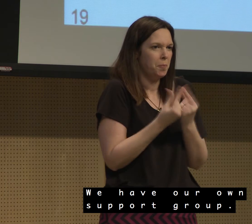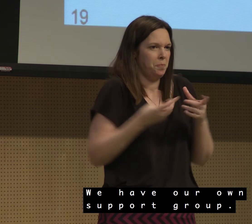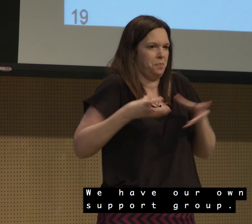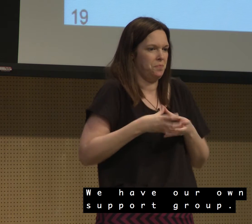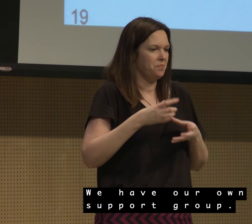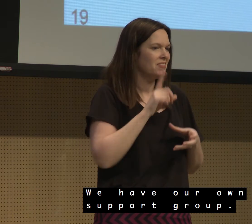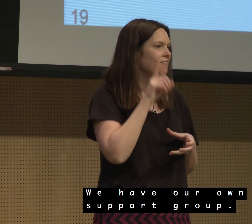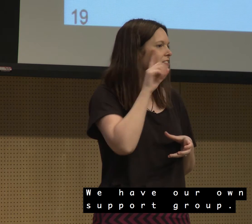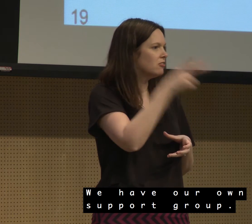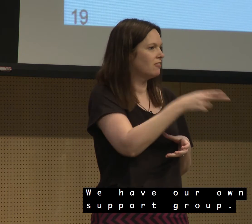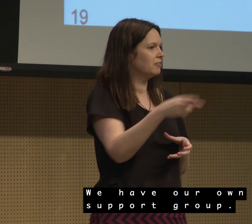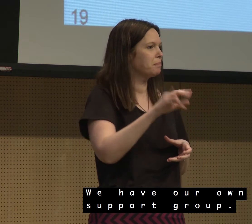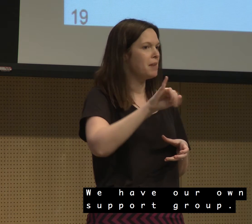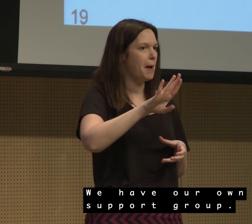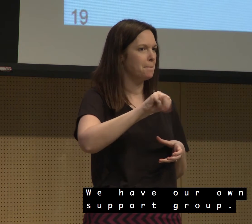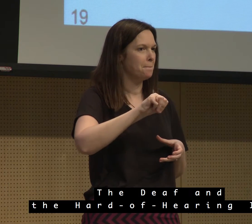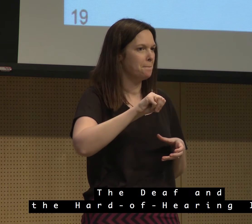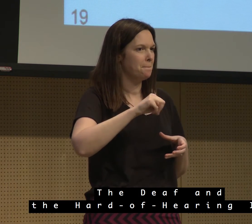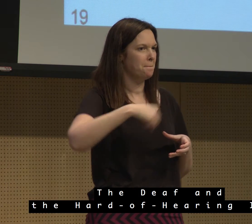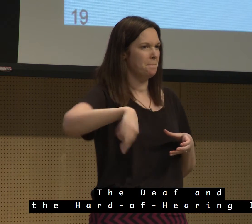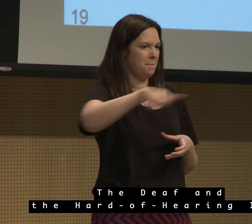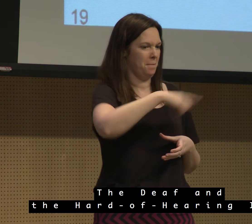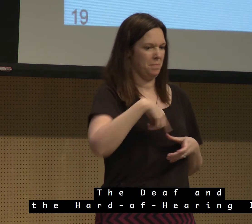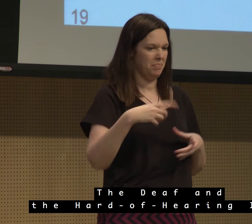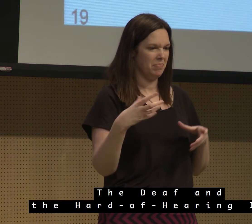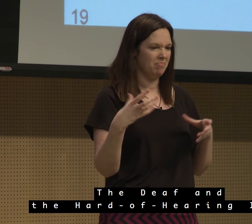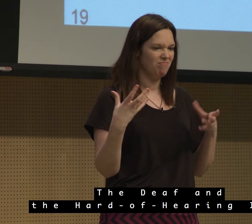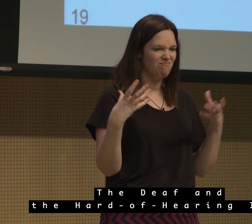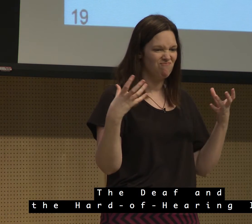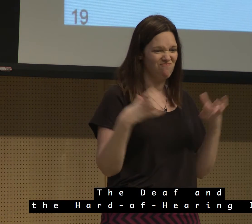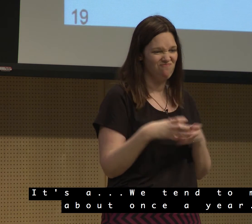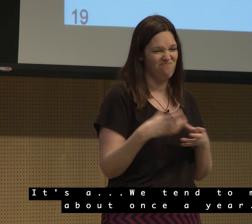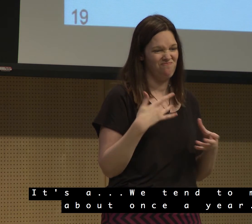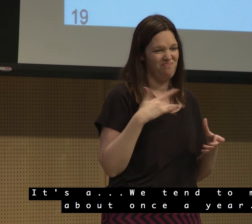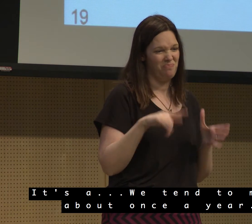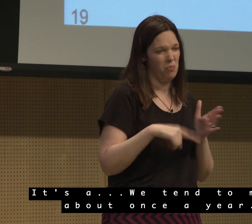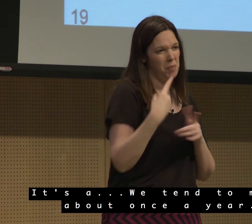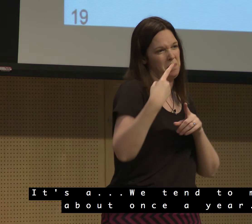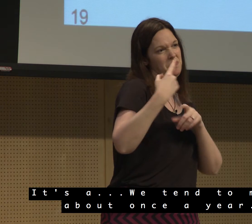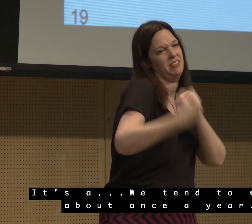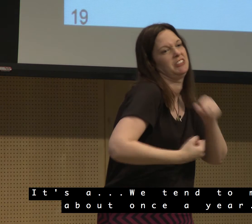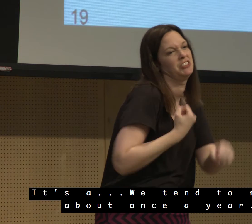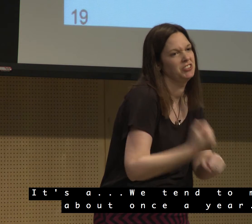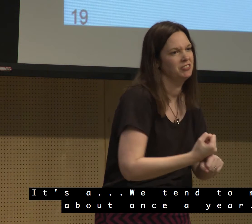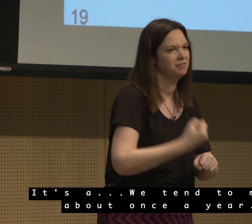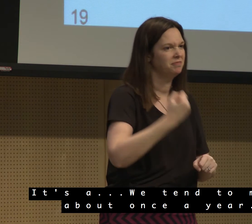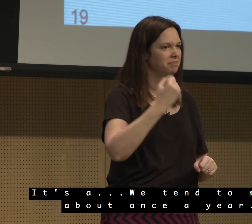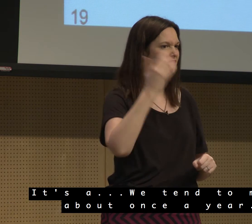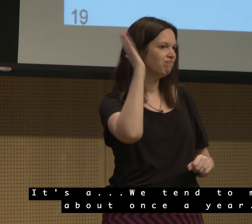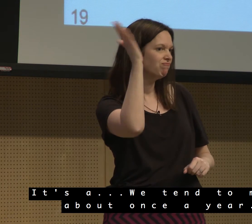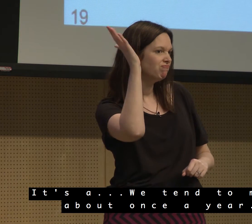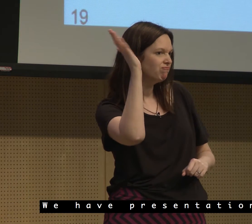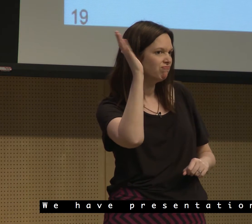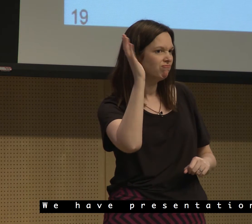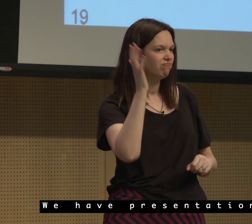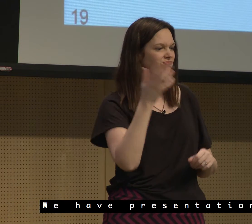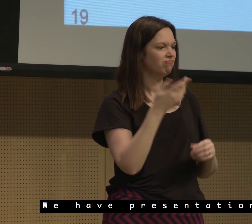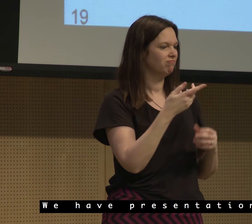We have our own support group, the Deaf and Hard of Hearing, IBM. We tend to meet about once a year. We